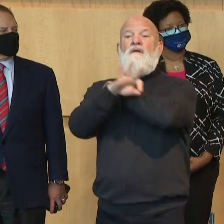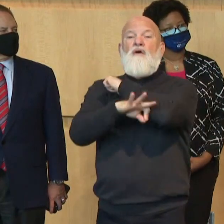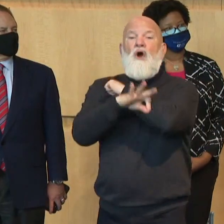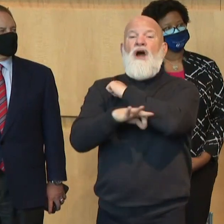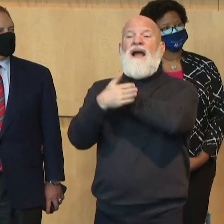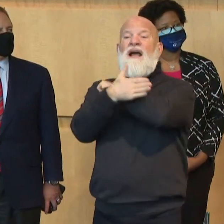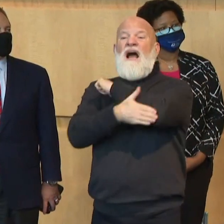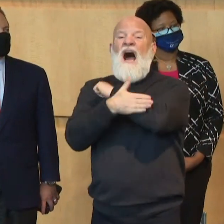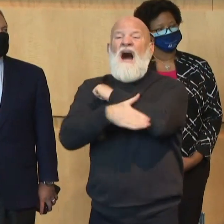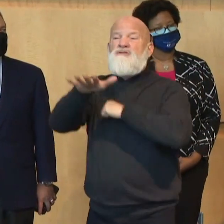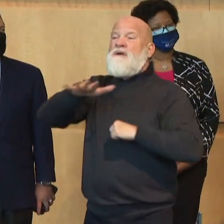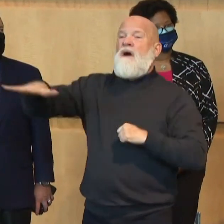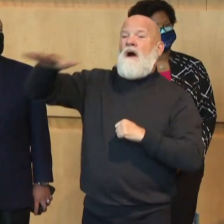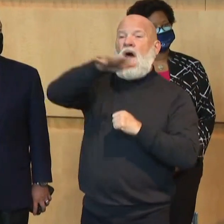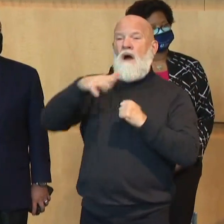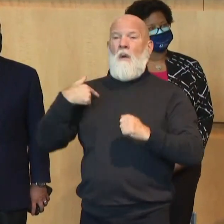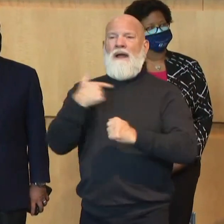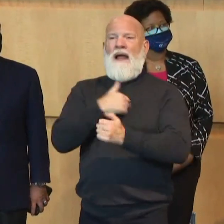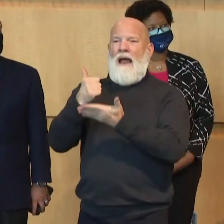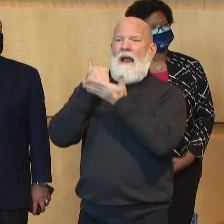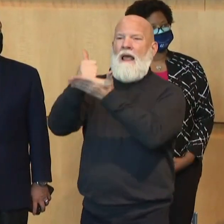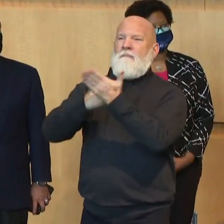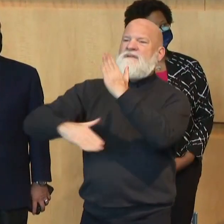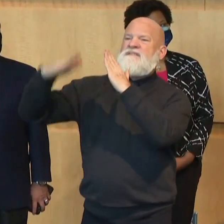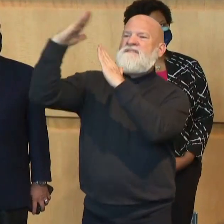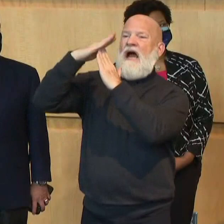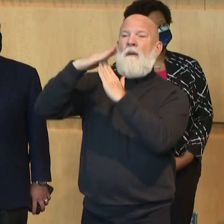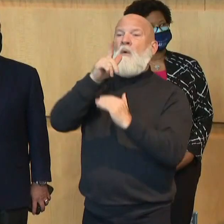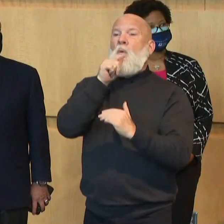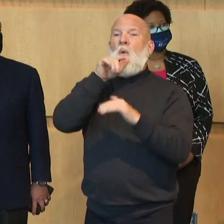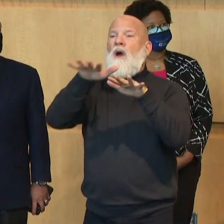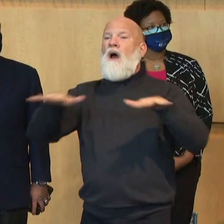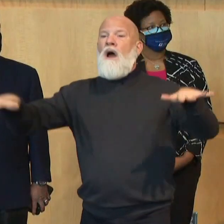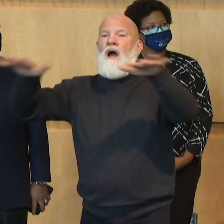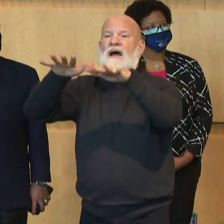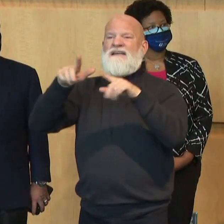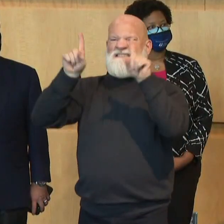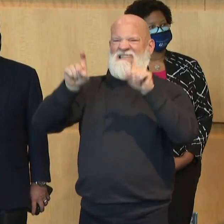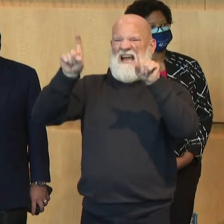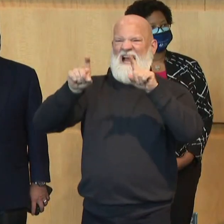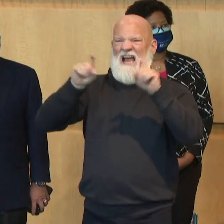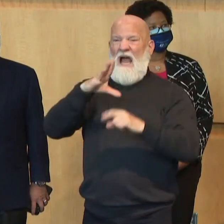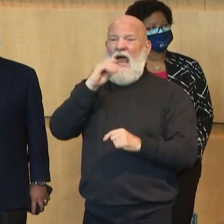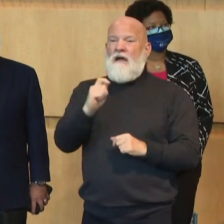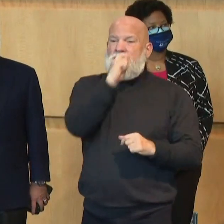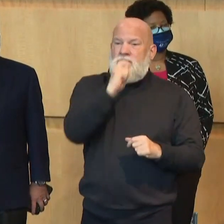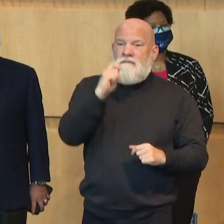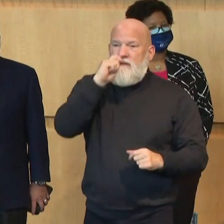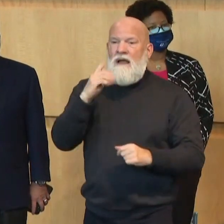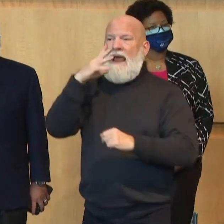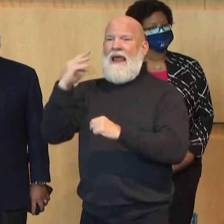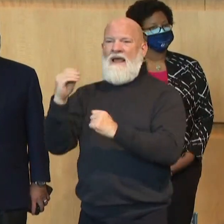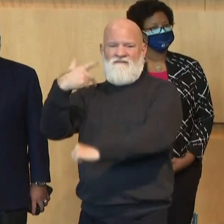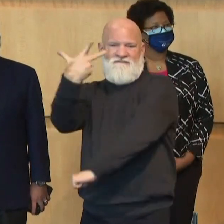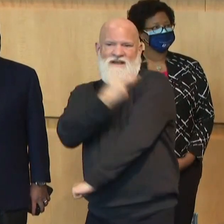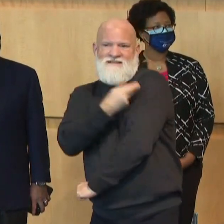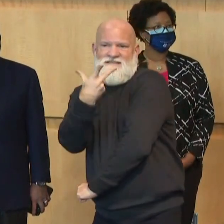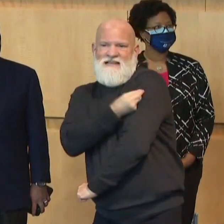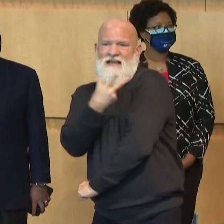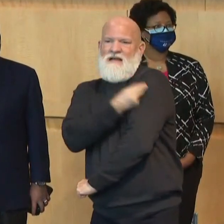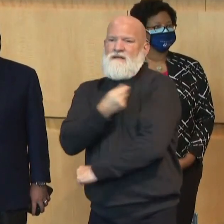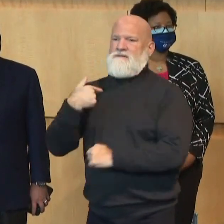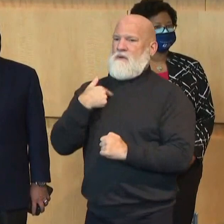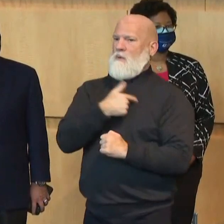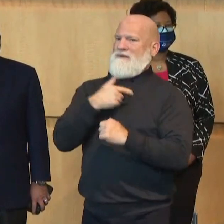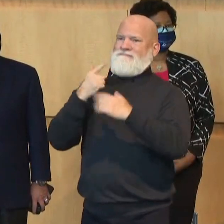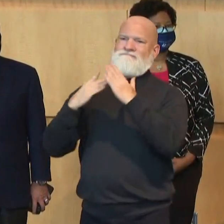we're leading the state in vaccinations, and our health equity initiative is one of its kind in the United States